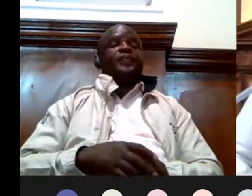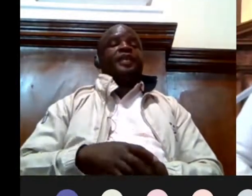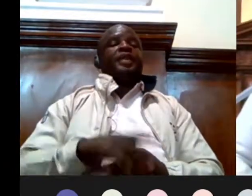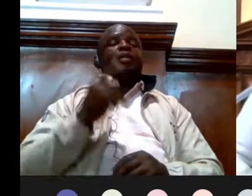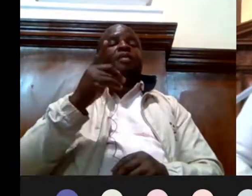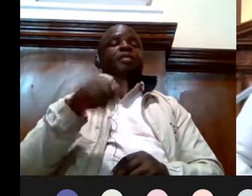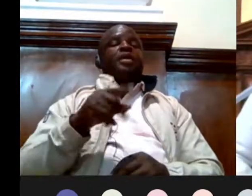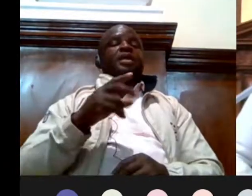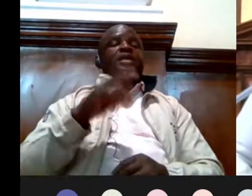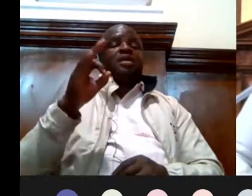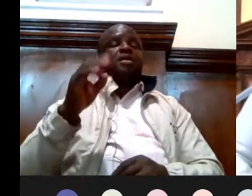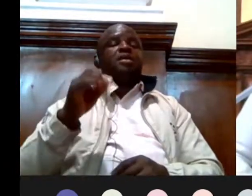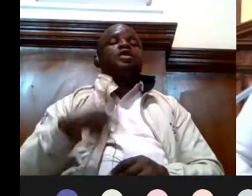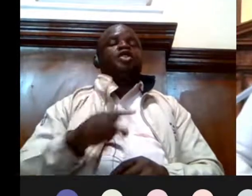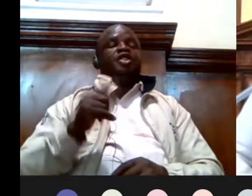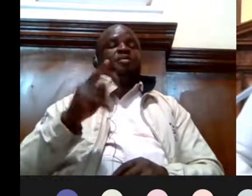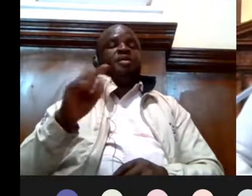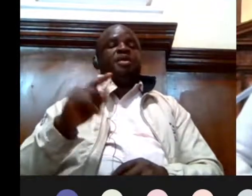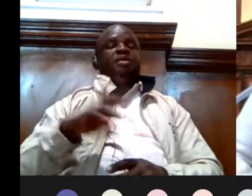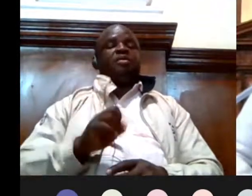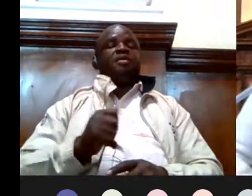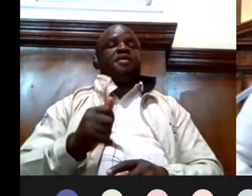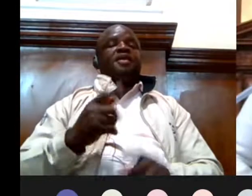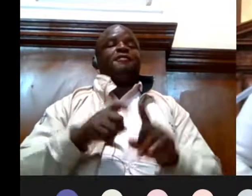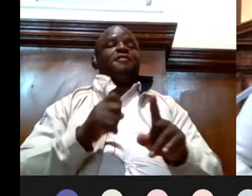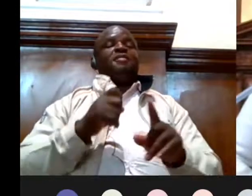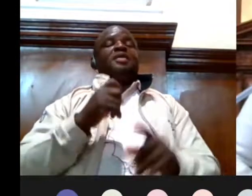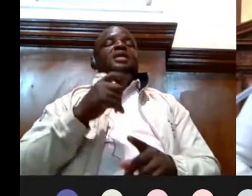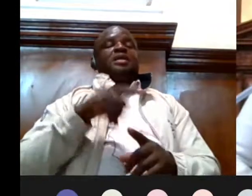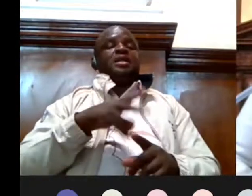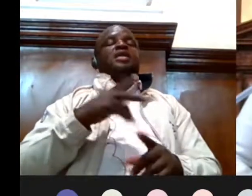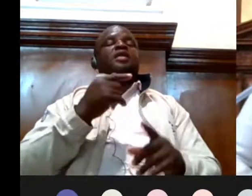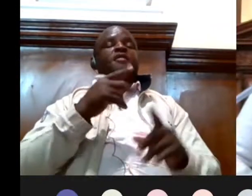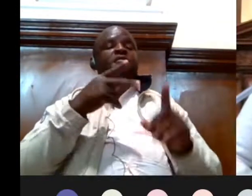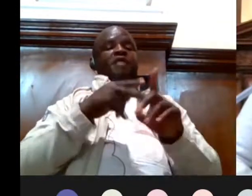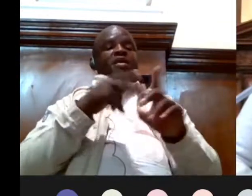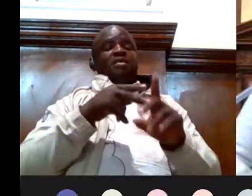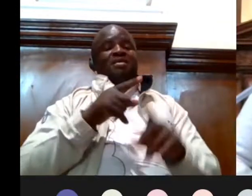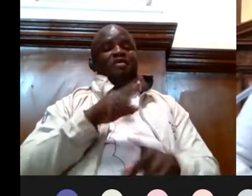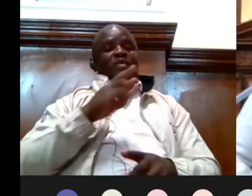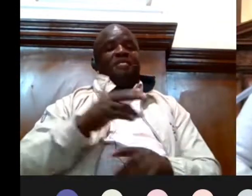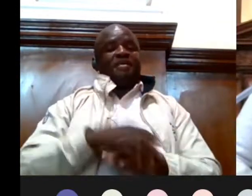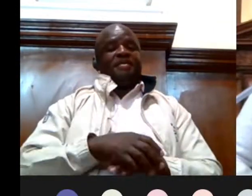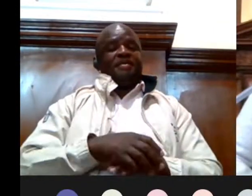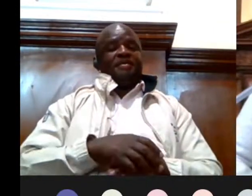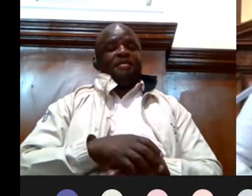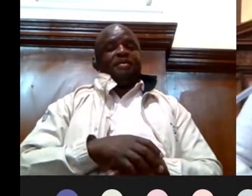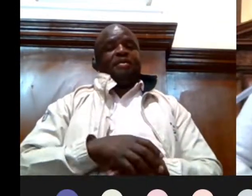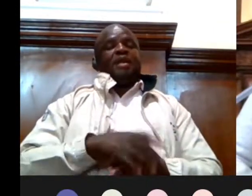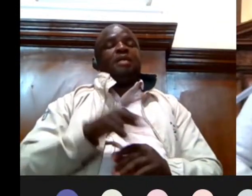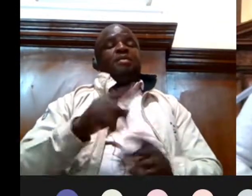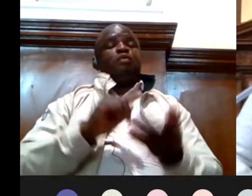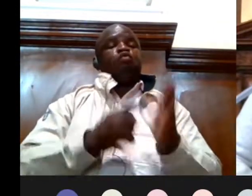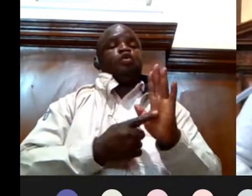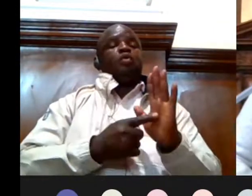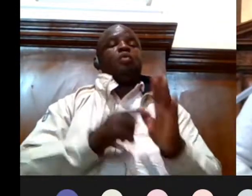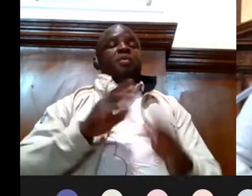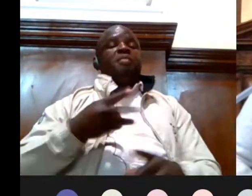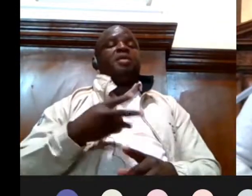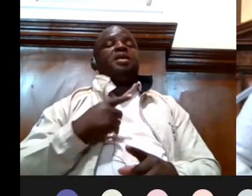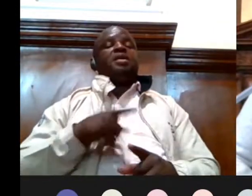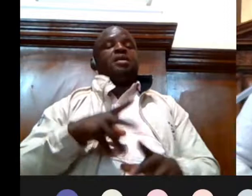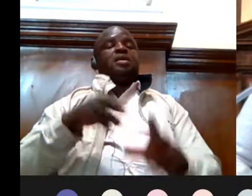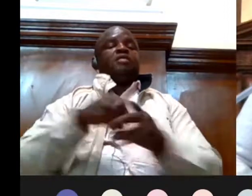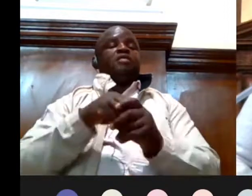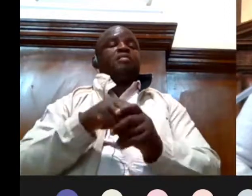of the country gross domestic product. The stats provide a painted gloomy picture of the harsh reality that the women